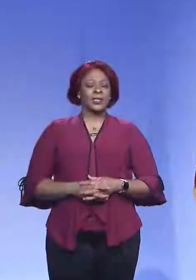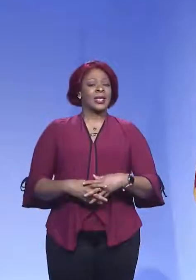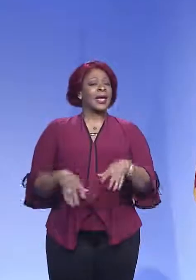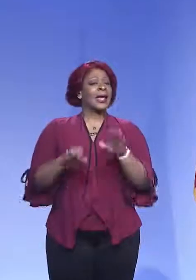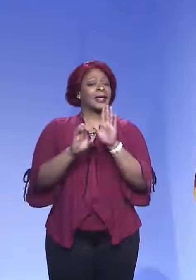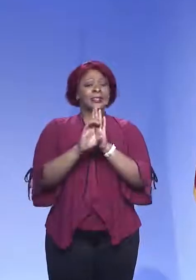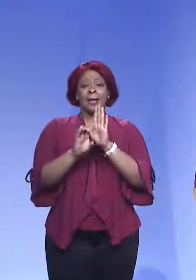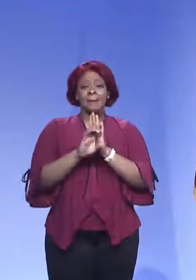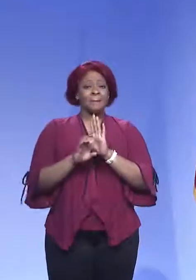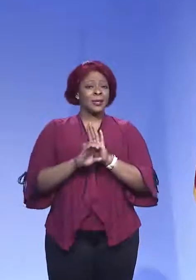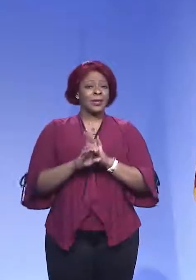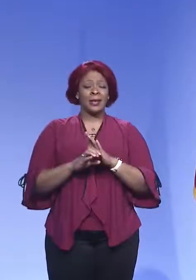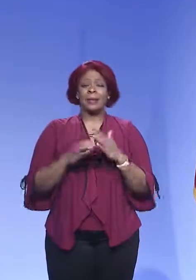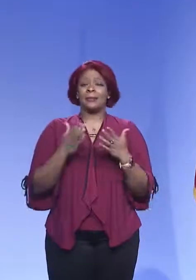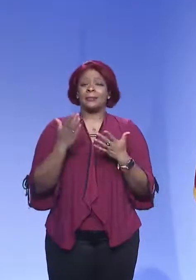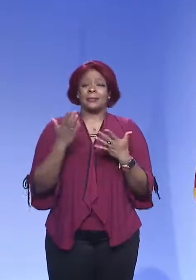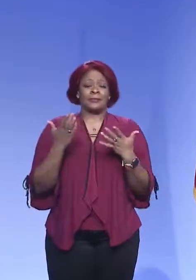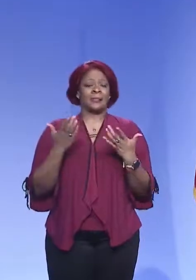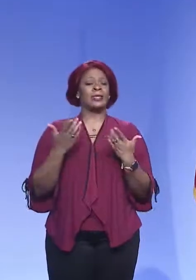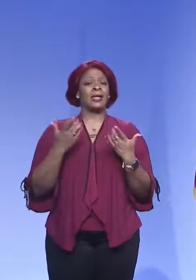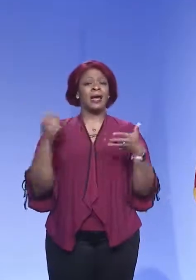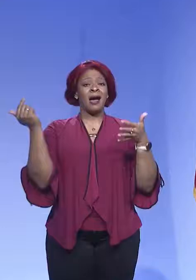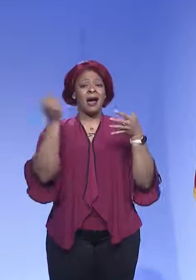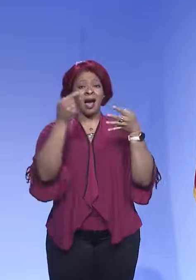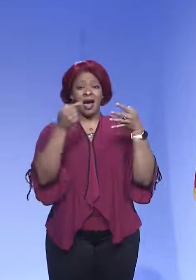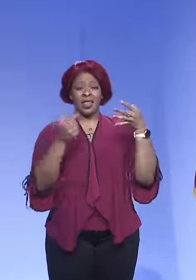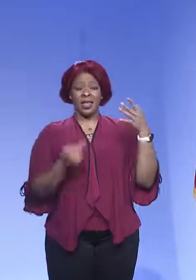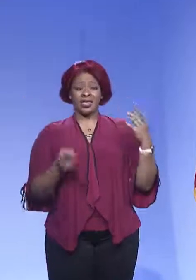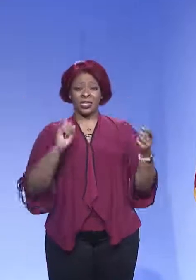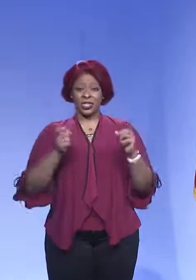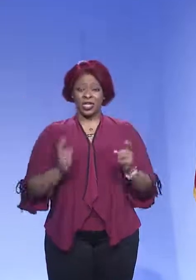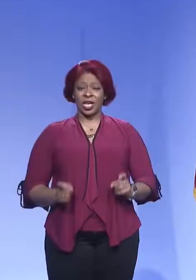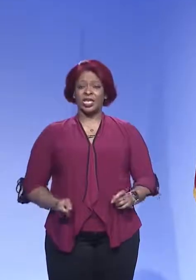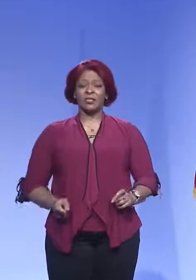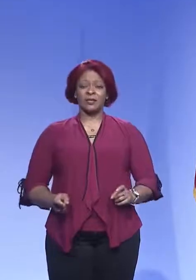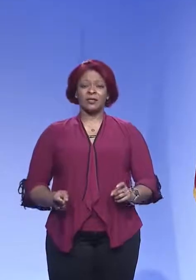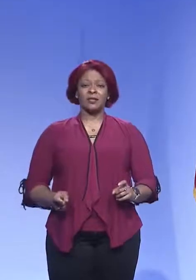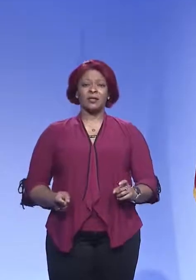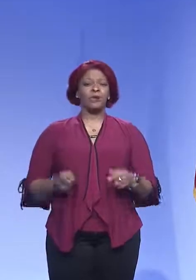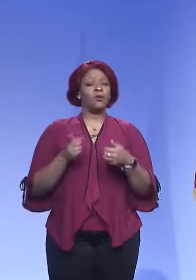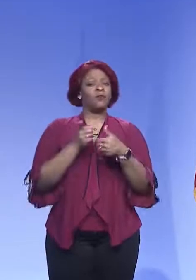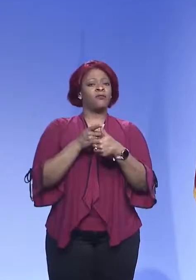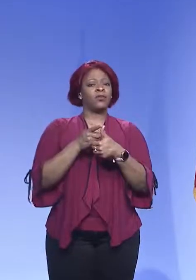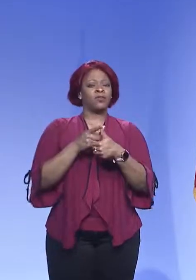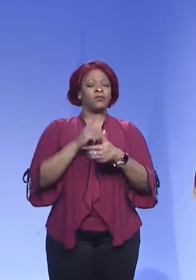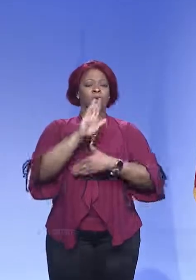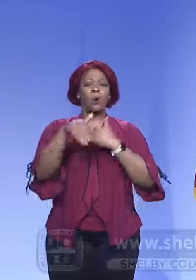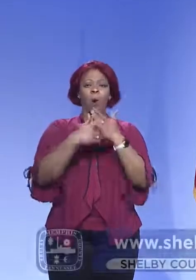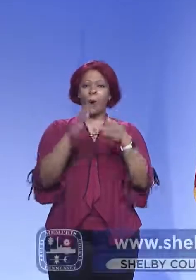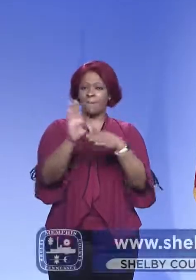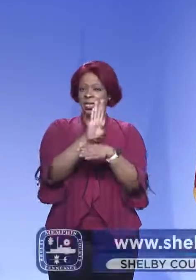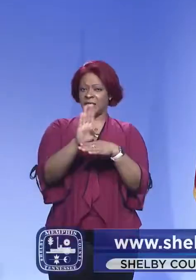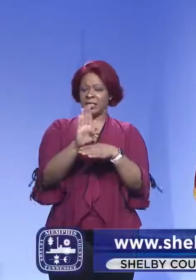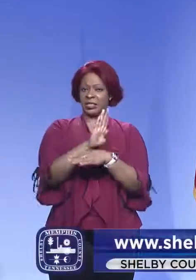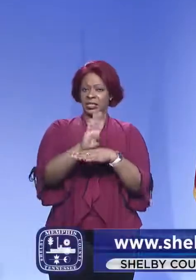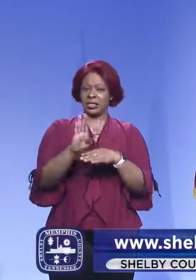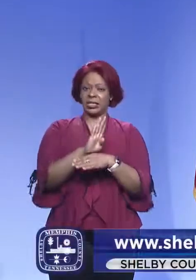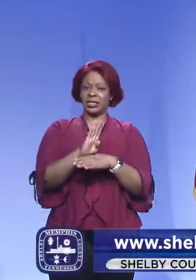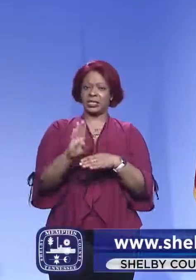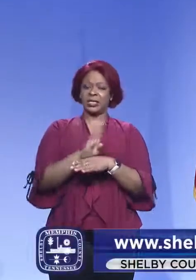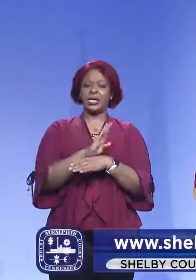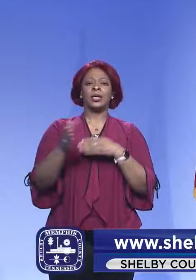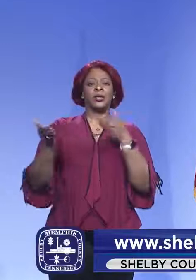Examples of some of the major highlights of this change is that, first of all businesses